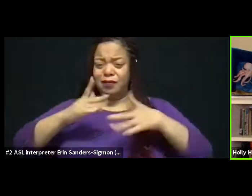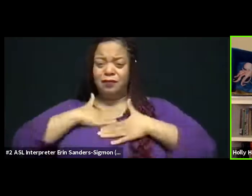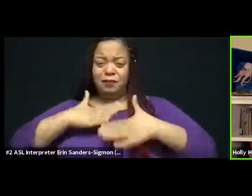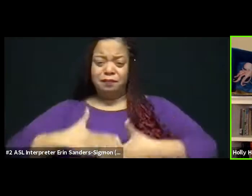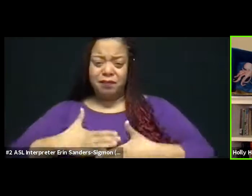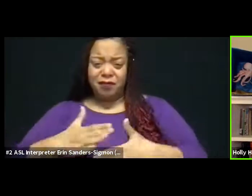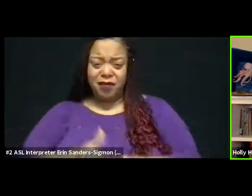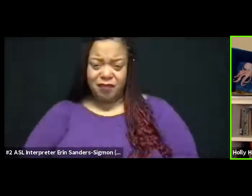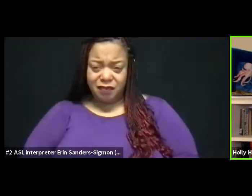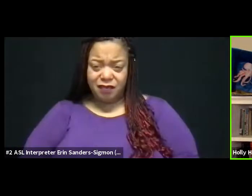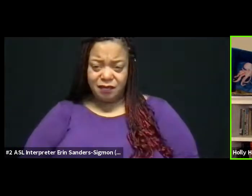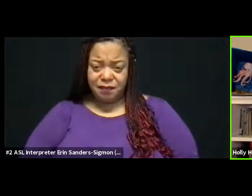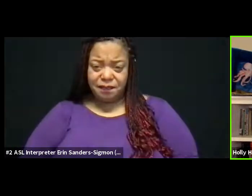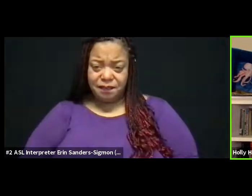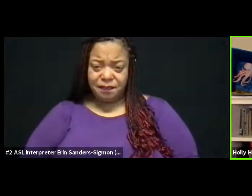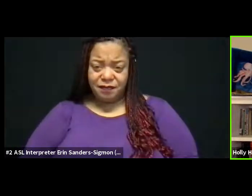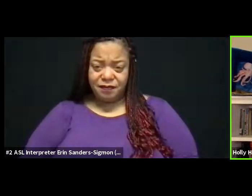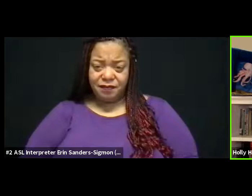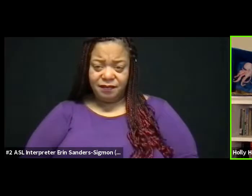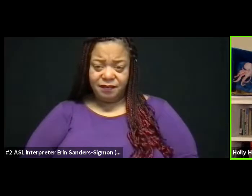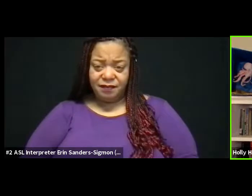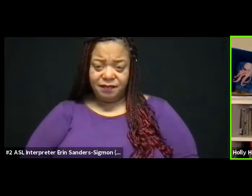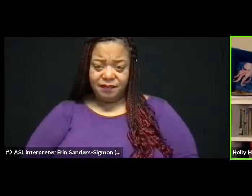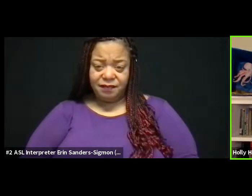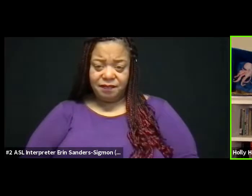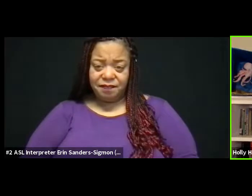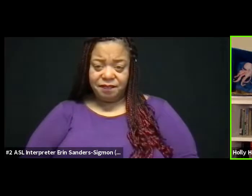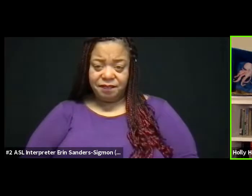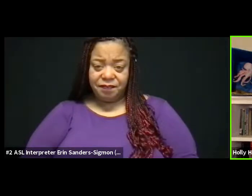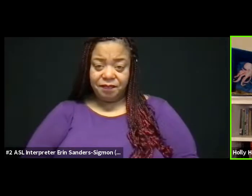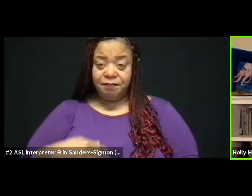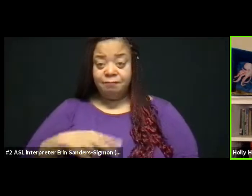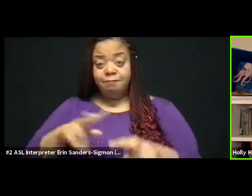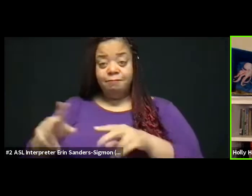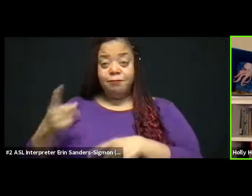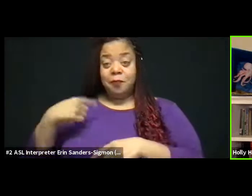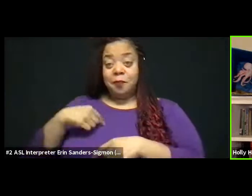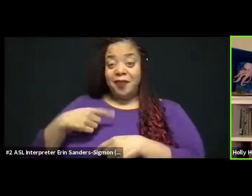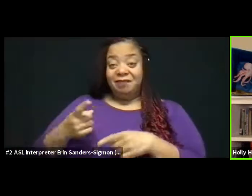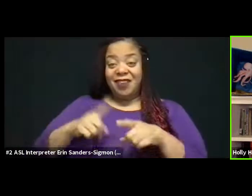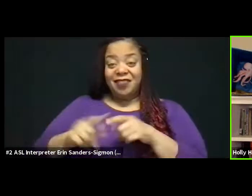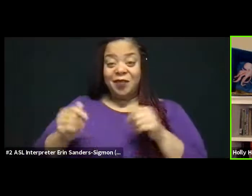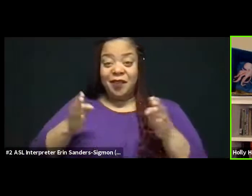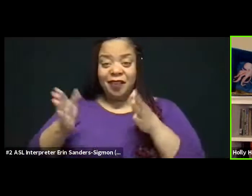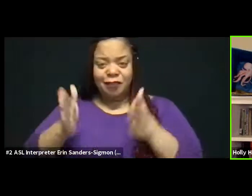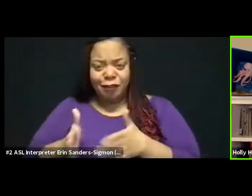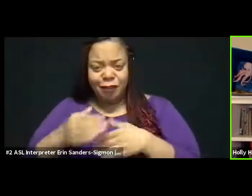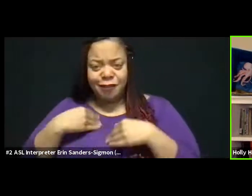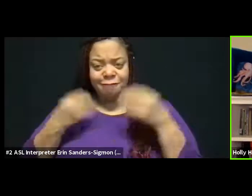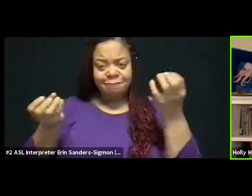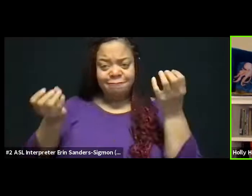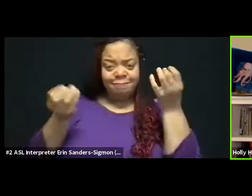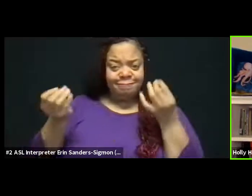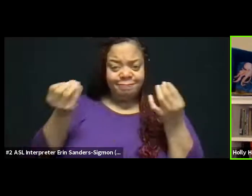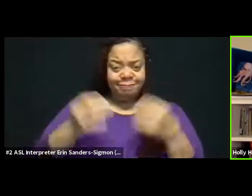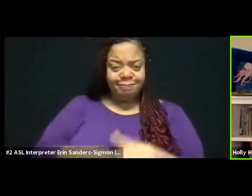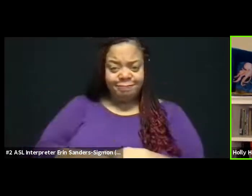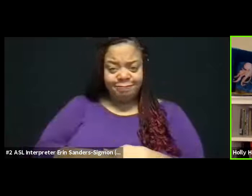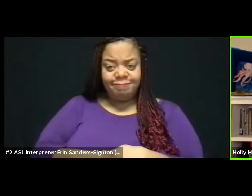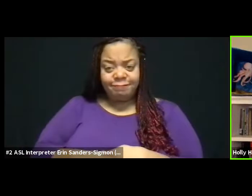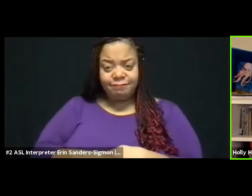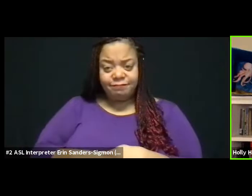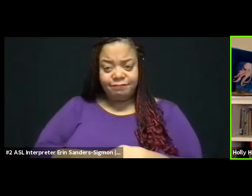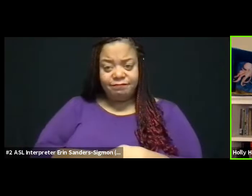us. For me, as an organizer and as a teacher, it's important that those lessons